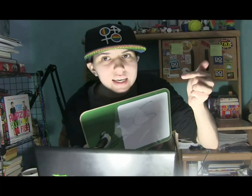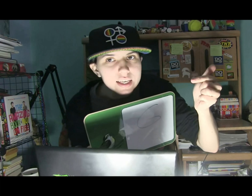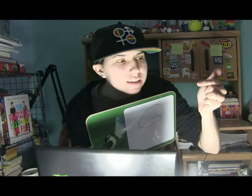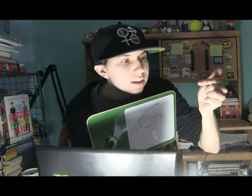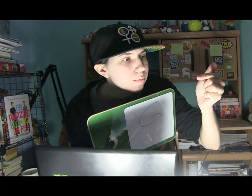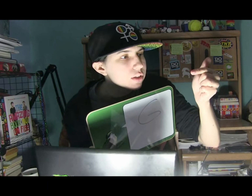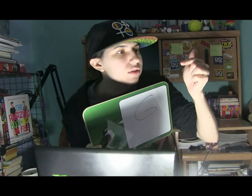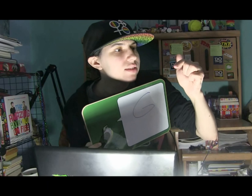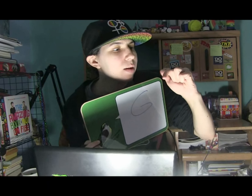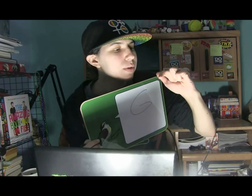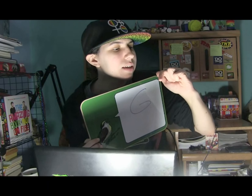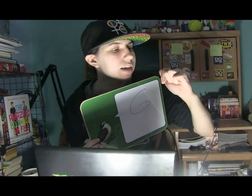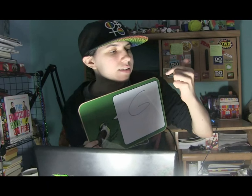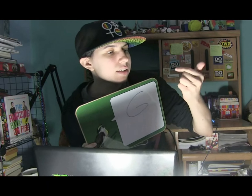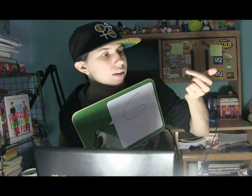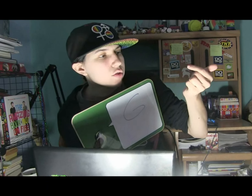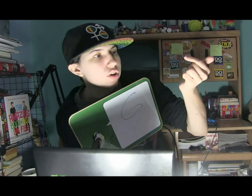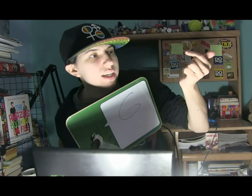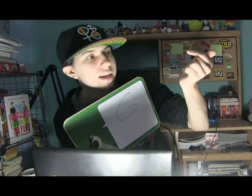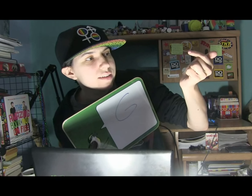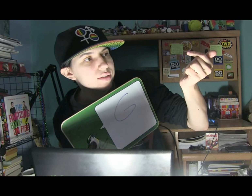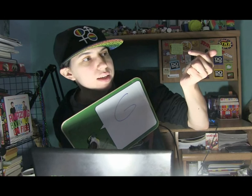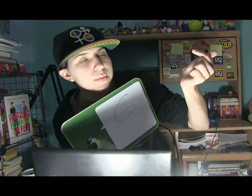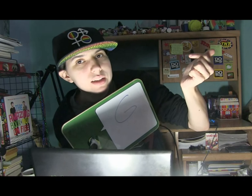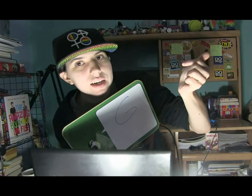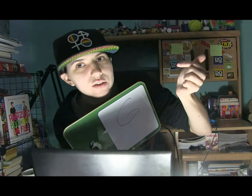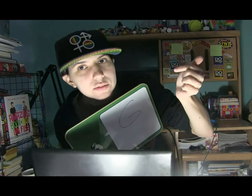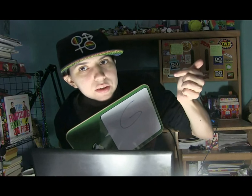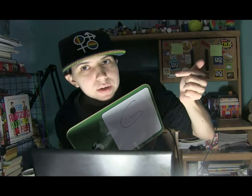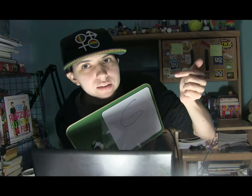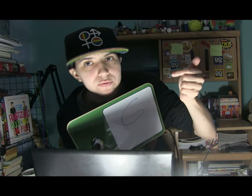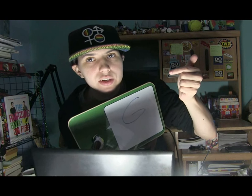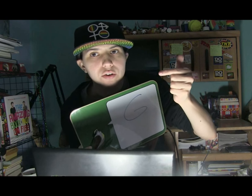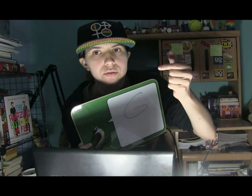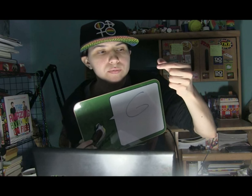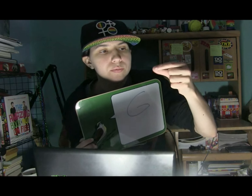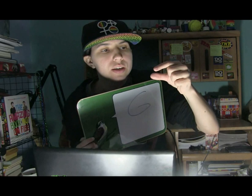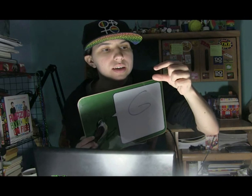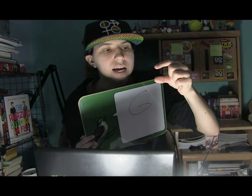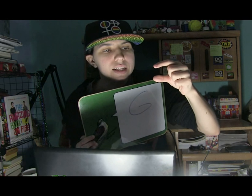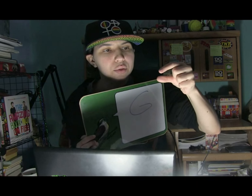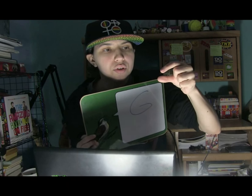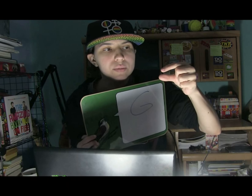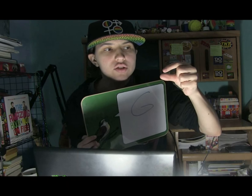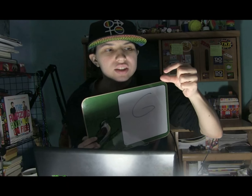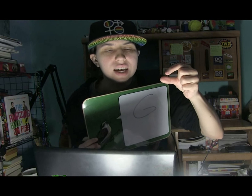in, but you're stopping it right at the middle knuckle of the middle finger. And then the thumb is just